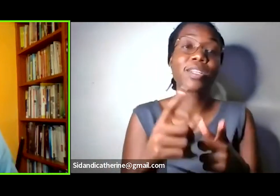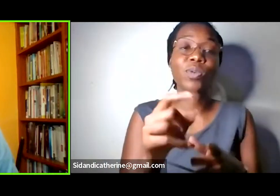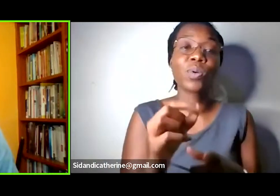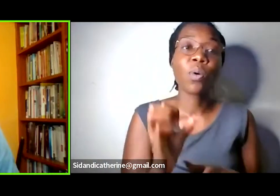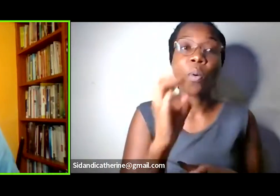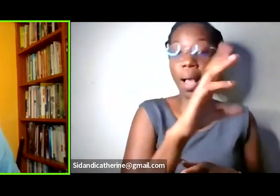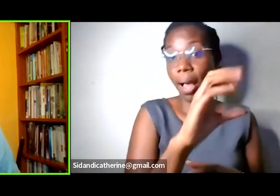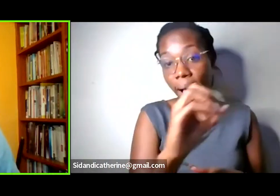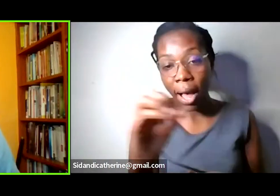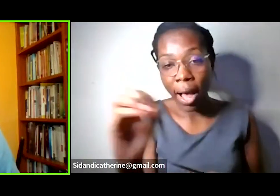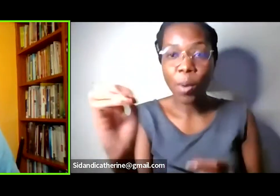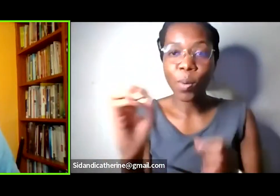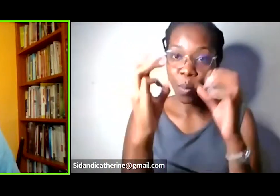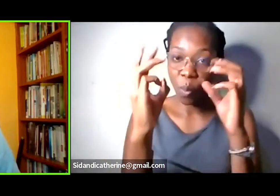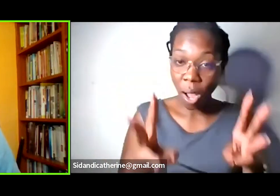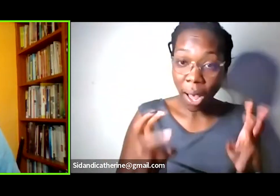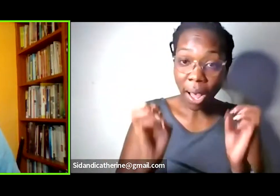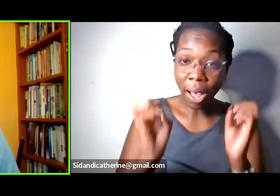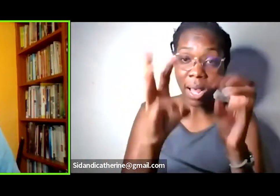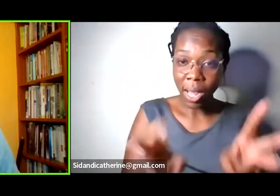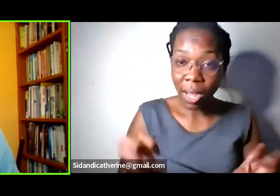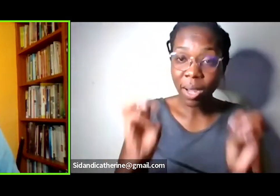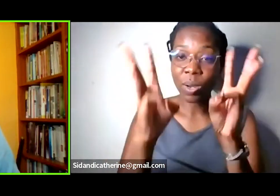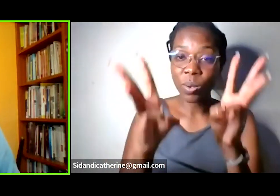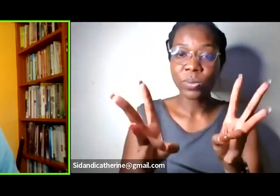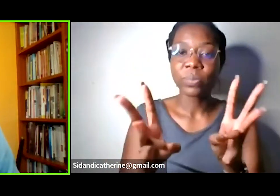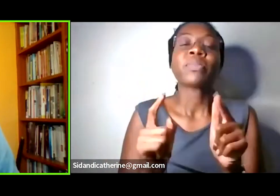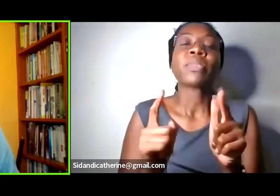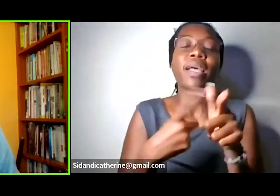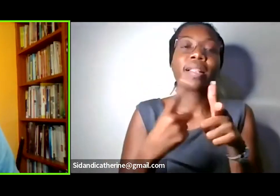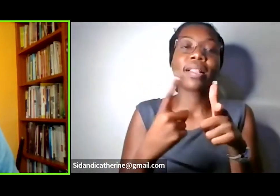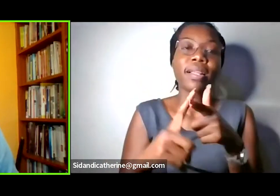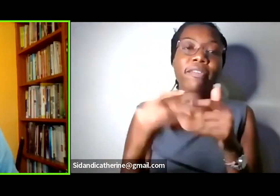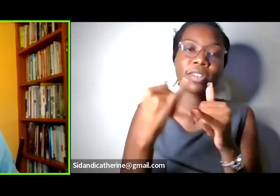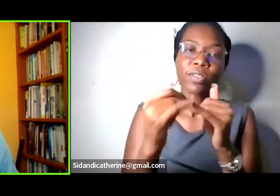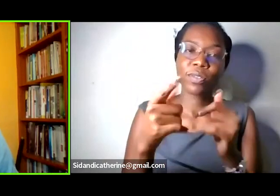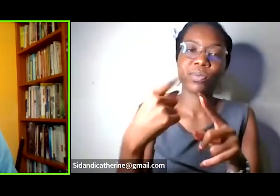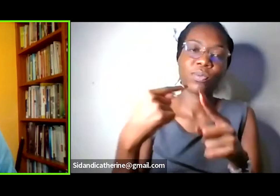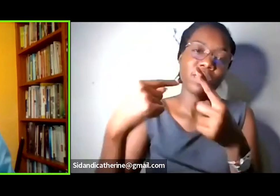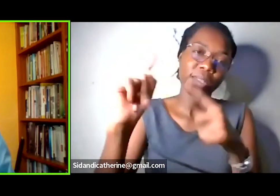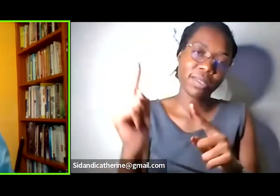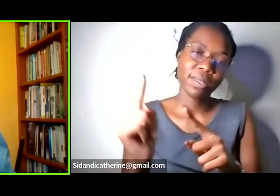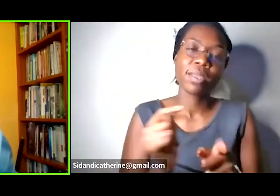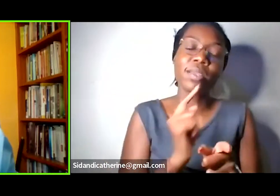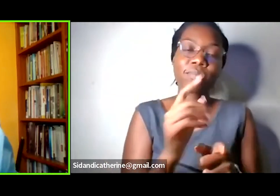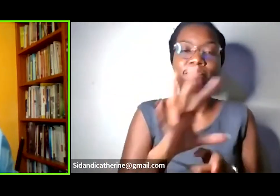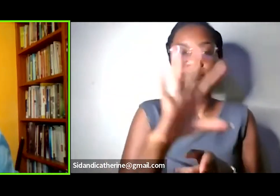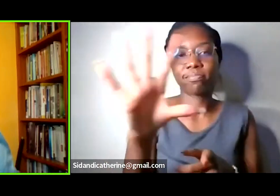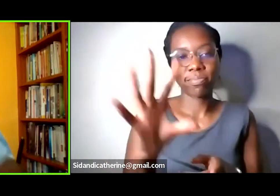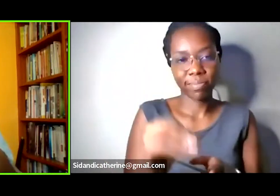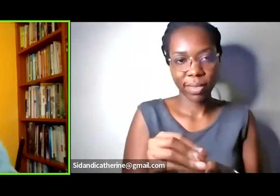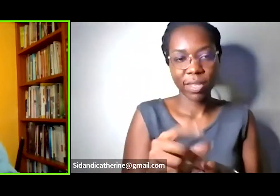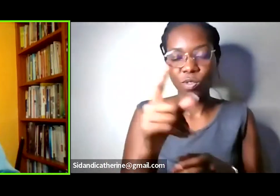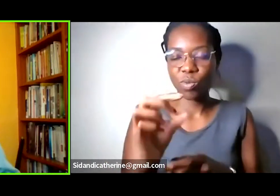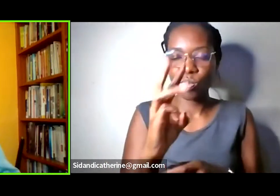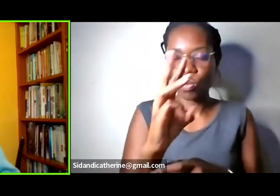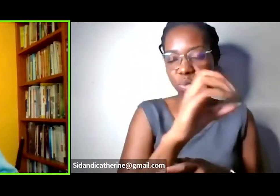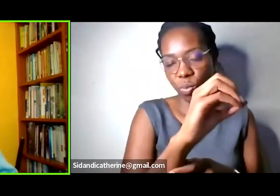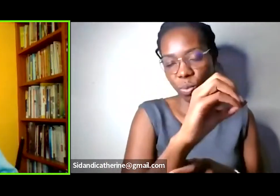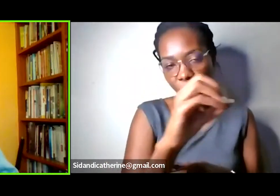even go to, even depending on the complexity of the data that you're collecting, have even an AI